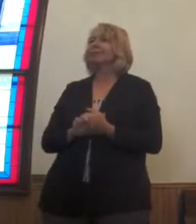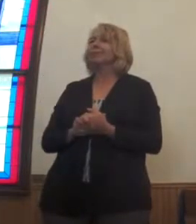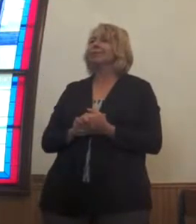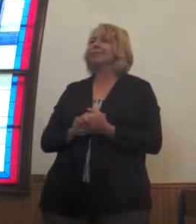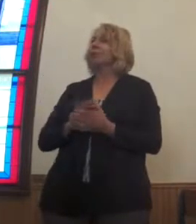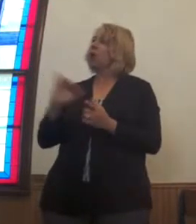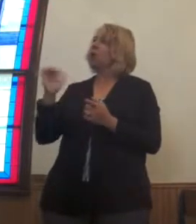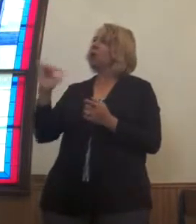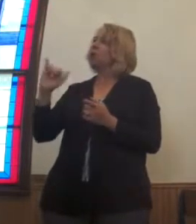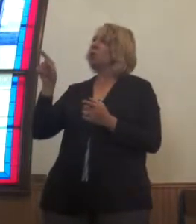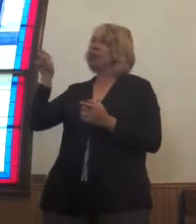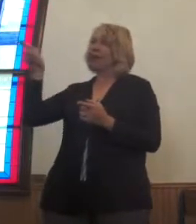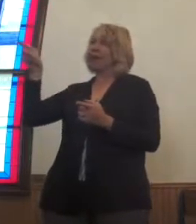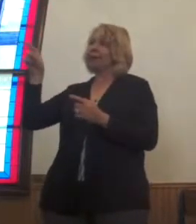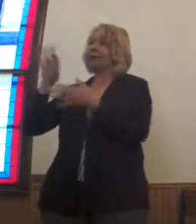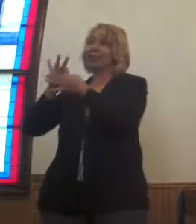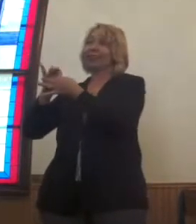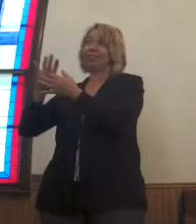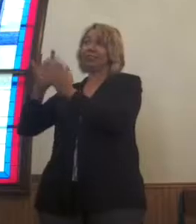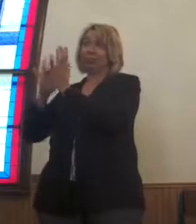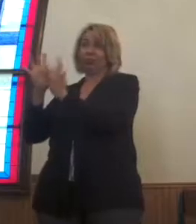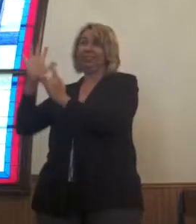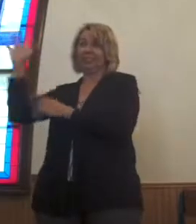Sermon on the Mount was all about.